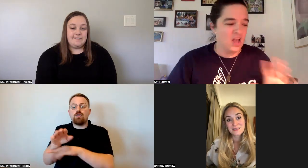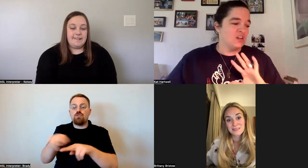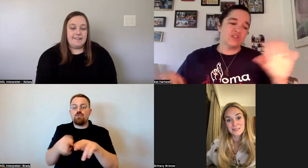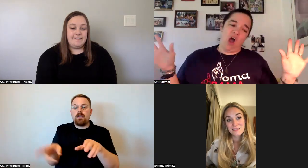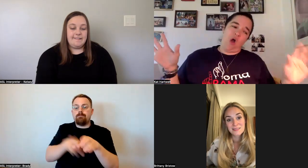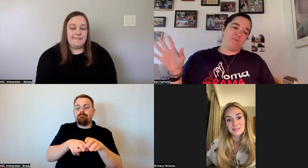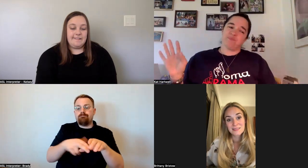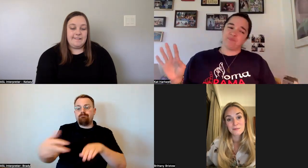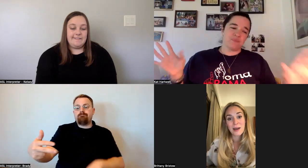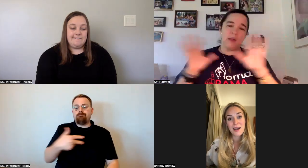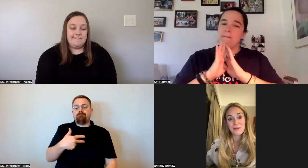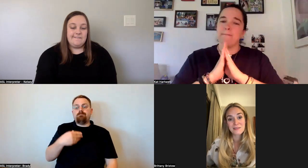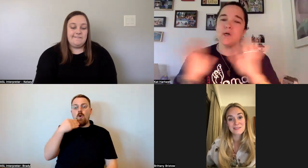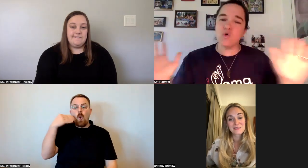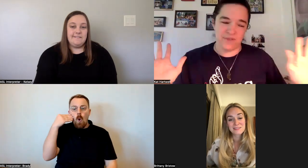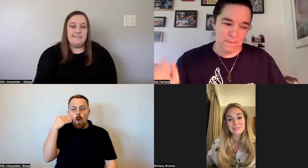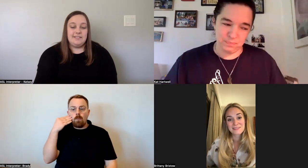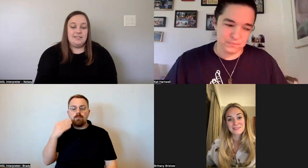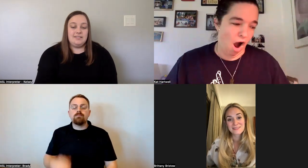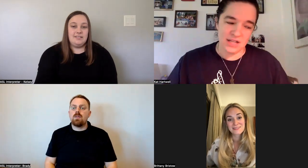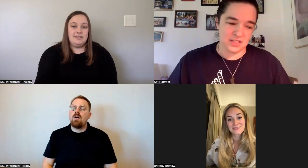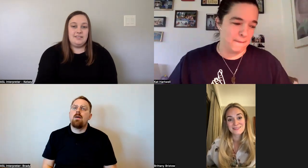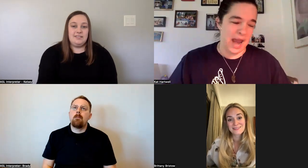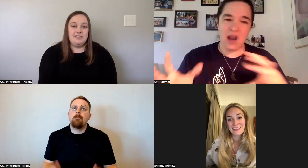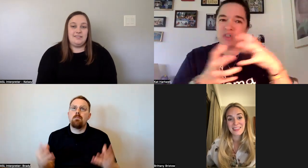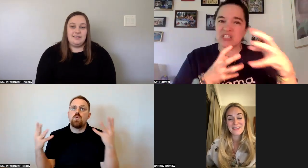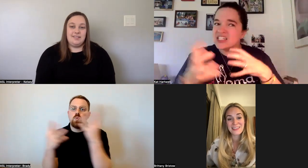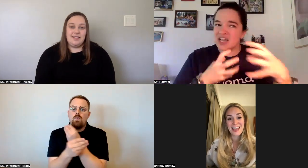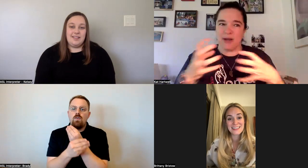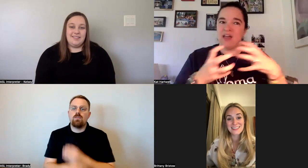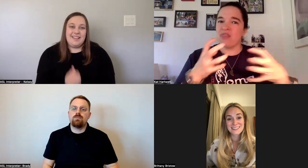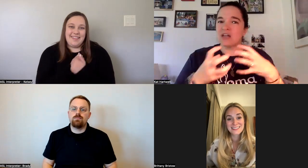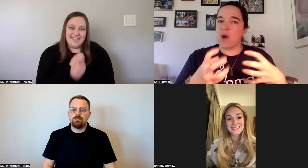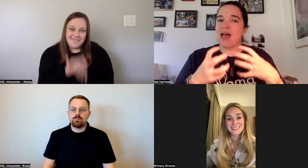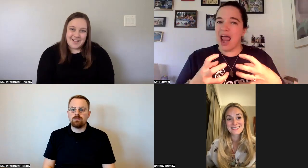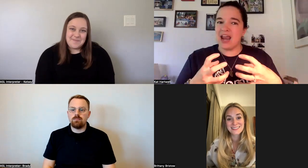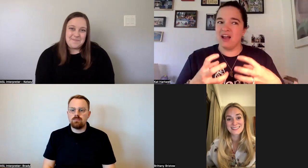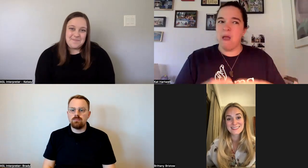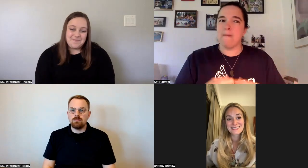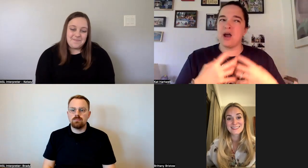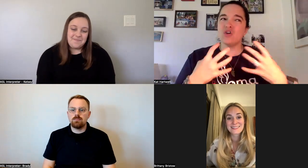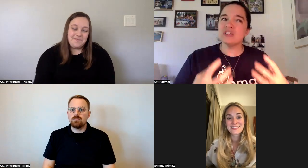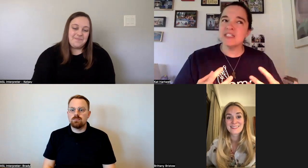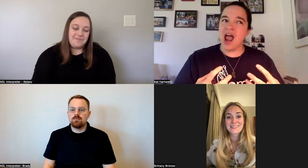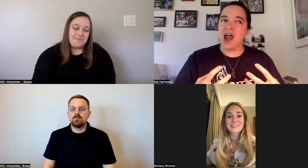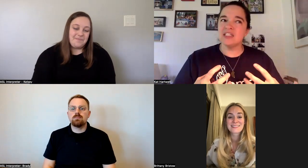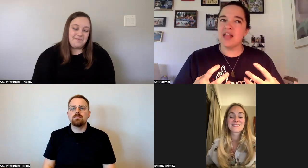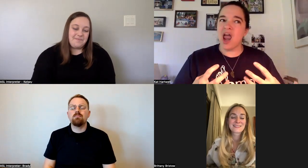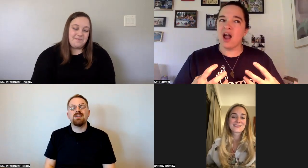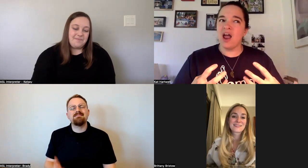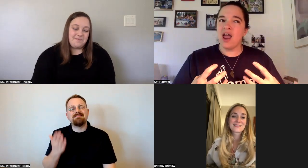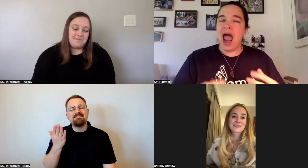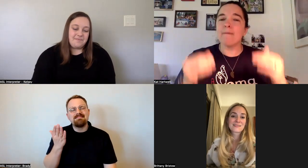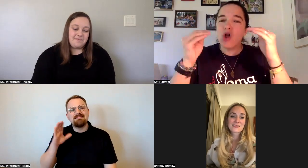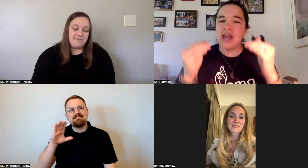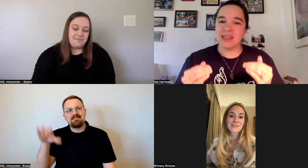Kenosha. So beautiful, awesome. And it was Love that. intimate. That's what I like. But Christmas card is